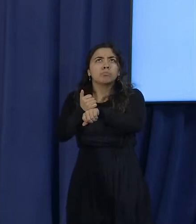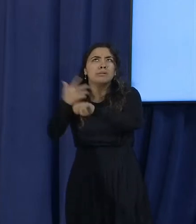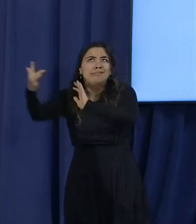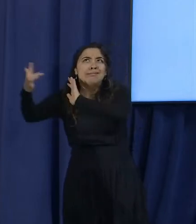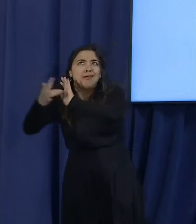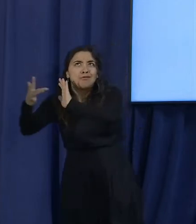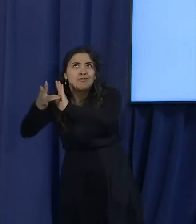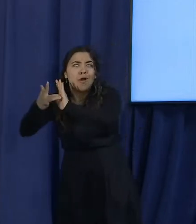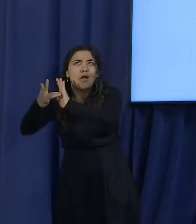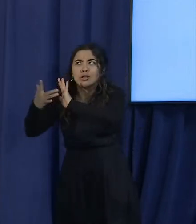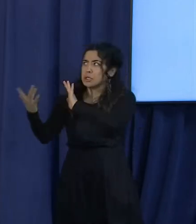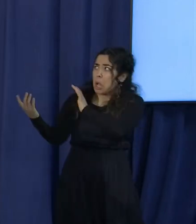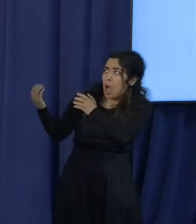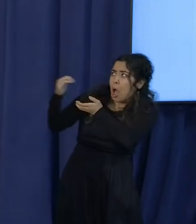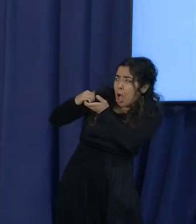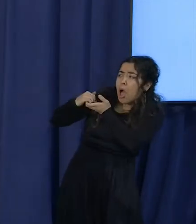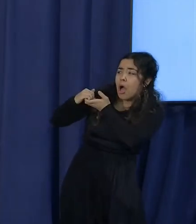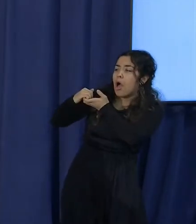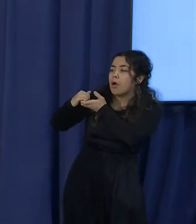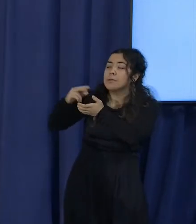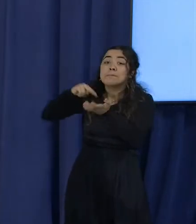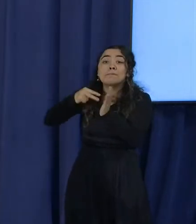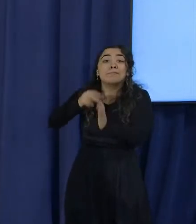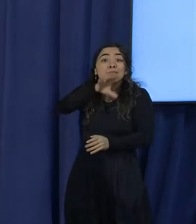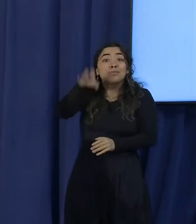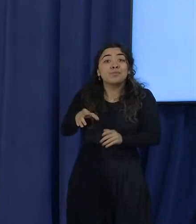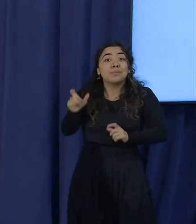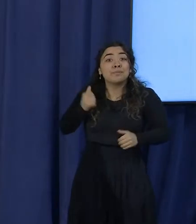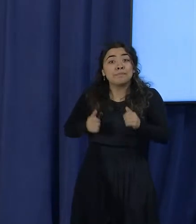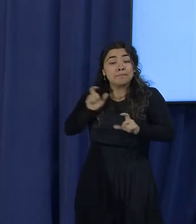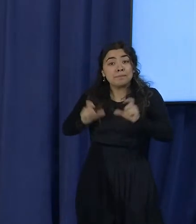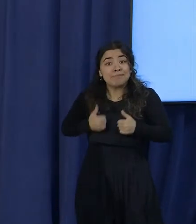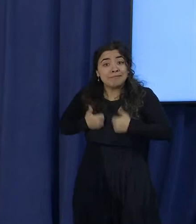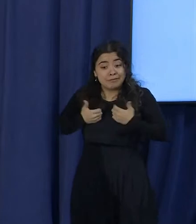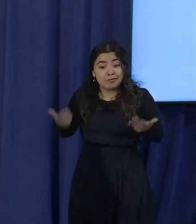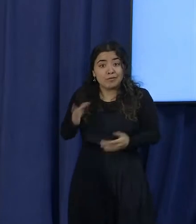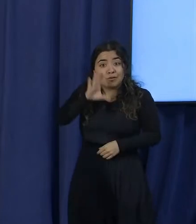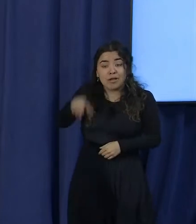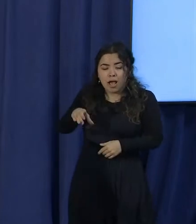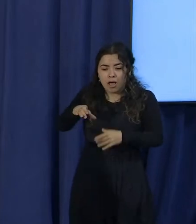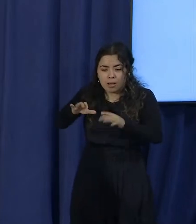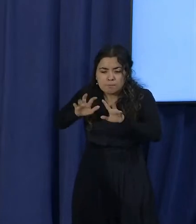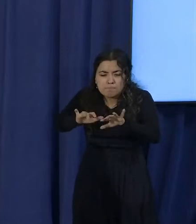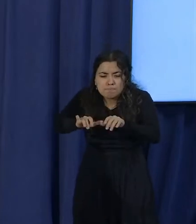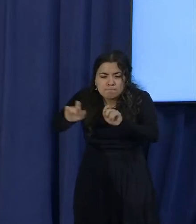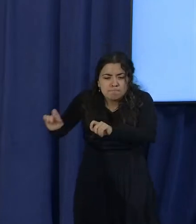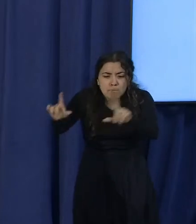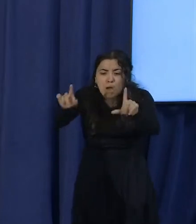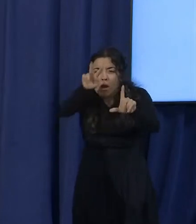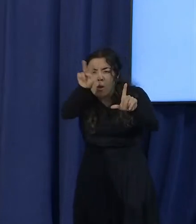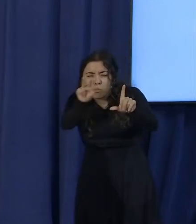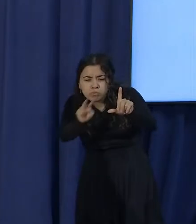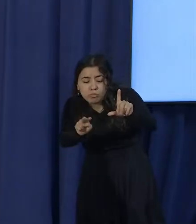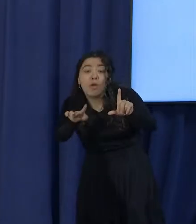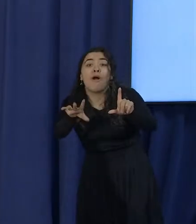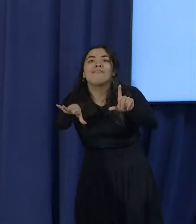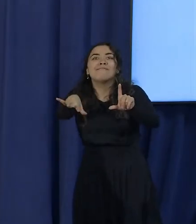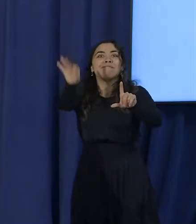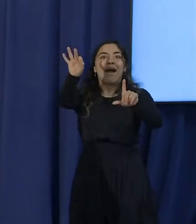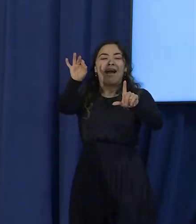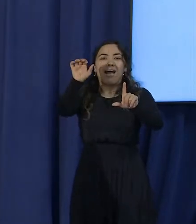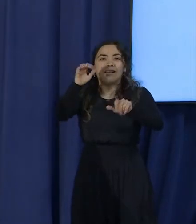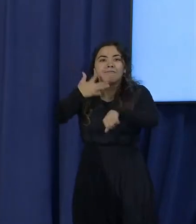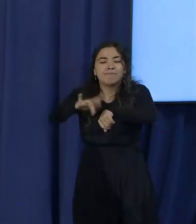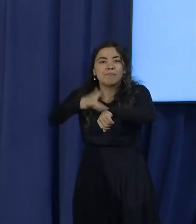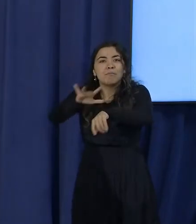make it easier for Chicago residents to find publicly available appointments. And Zocdox is our partner on